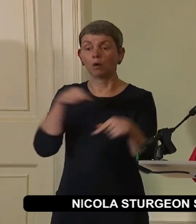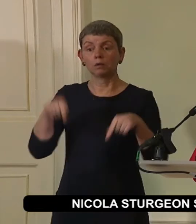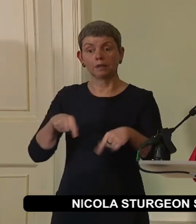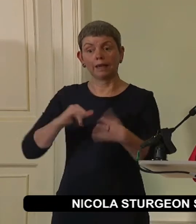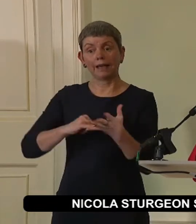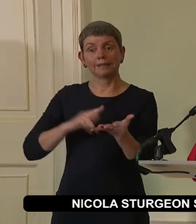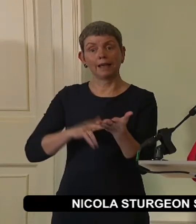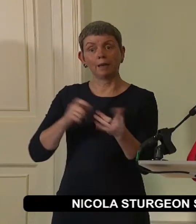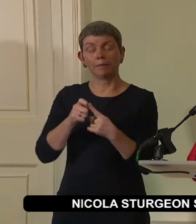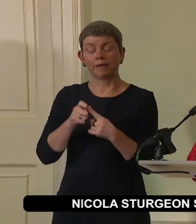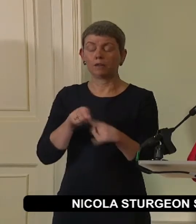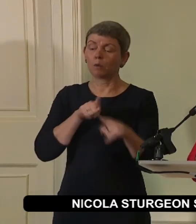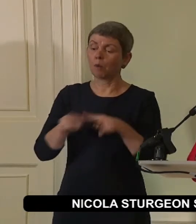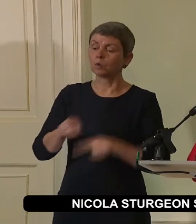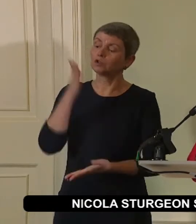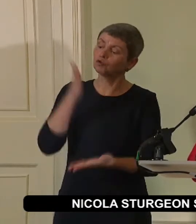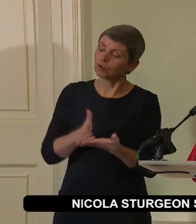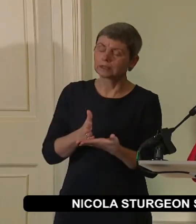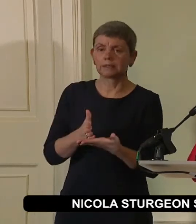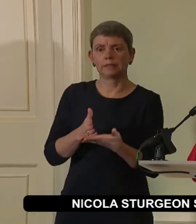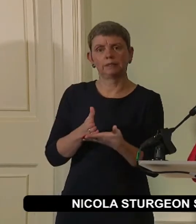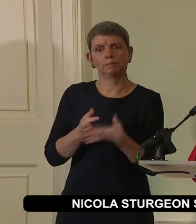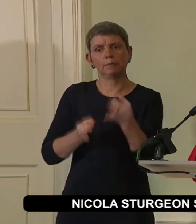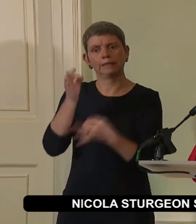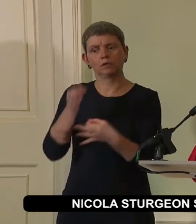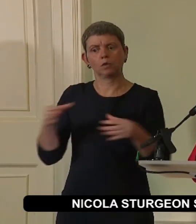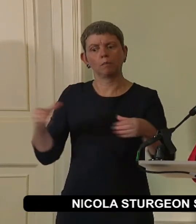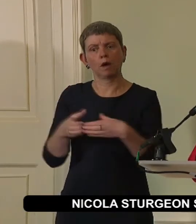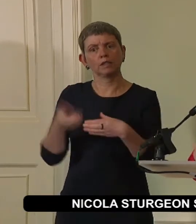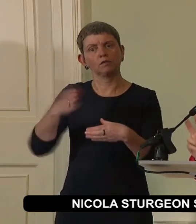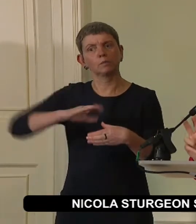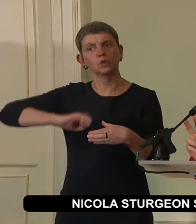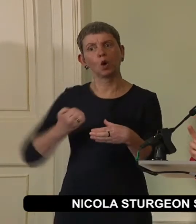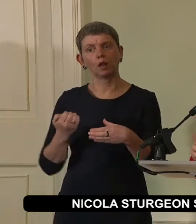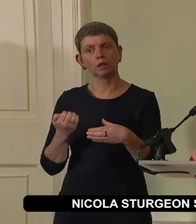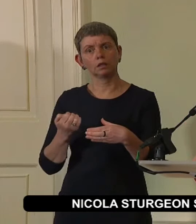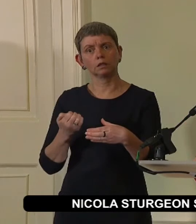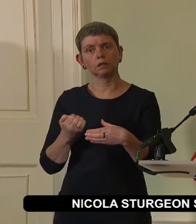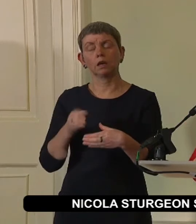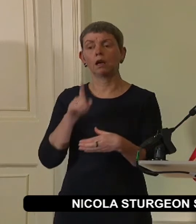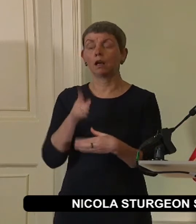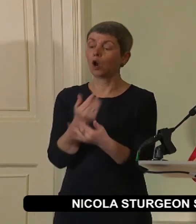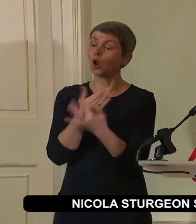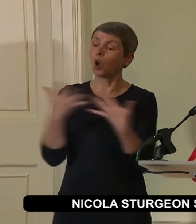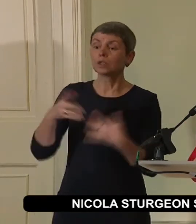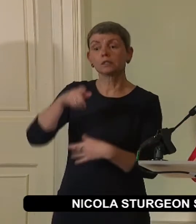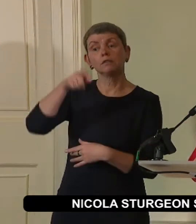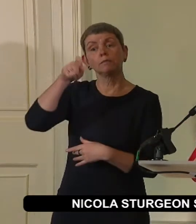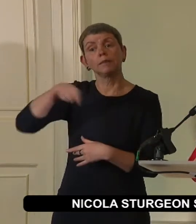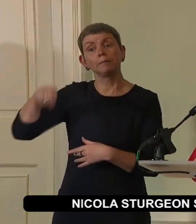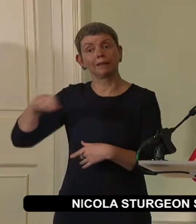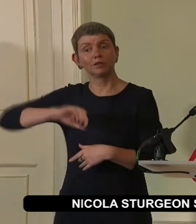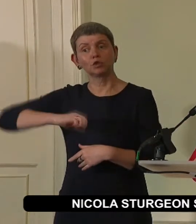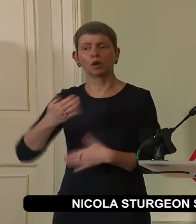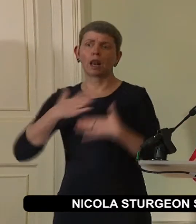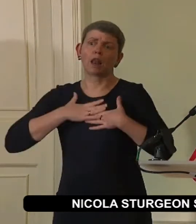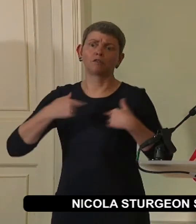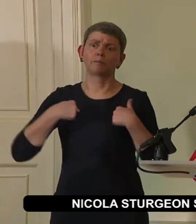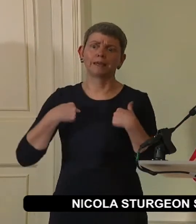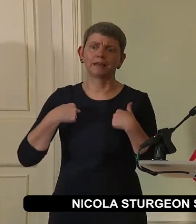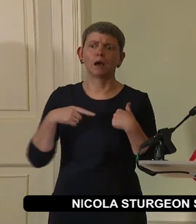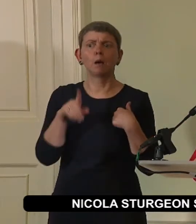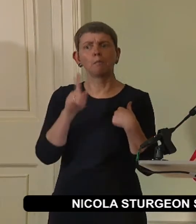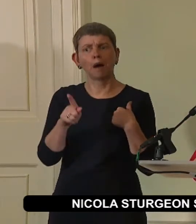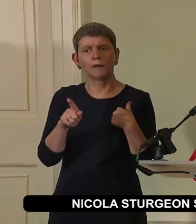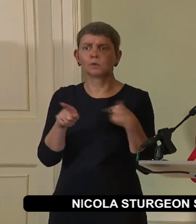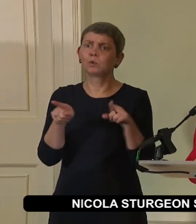in Scotland. And while for every person in Scotland who loves me, there is another who, let's